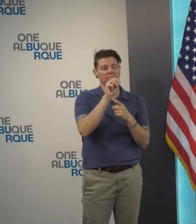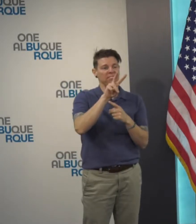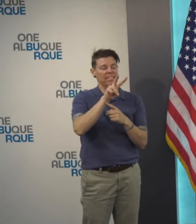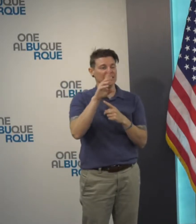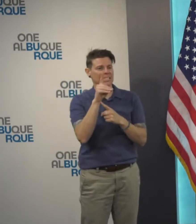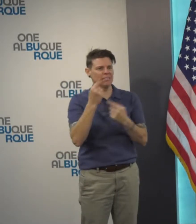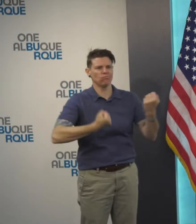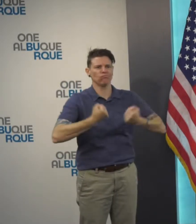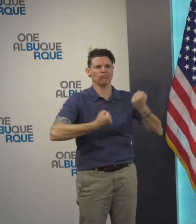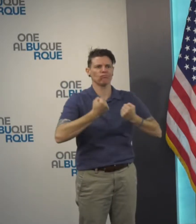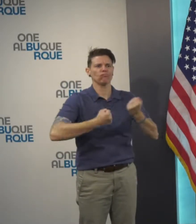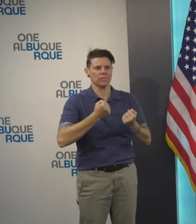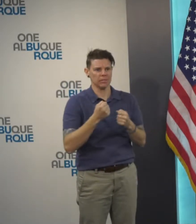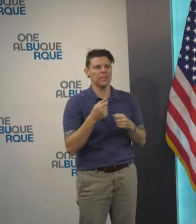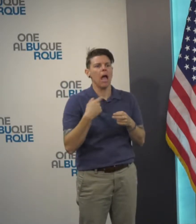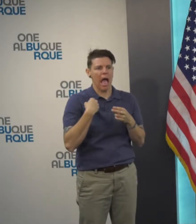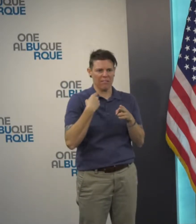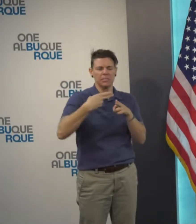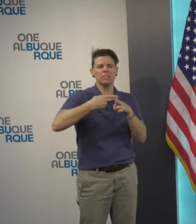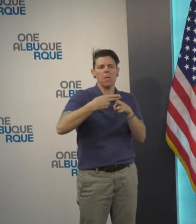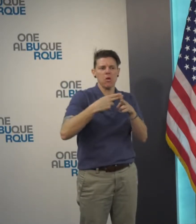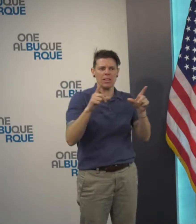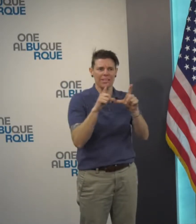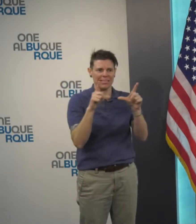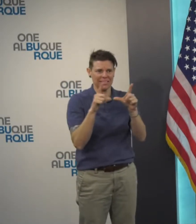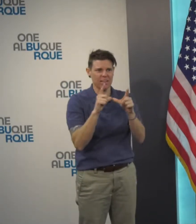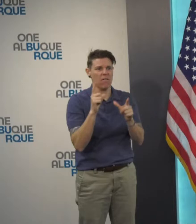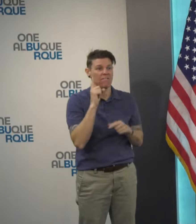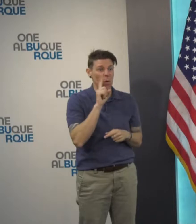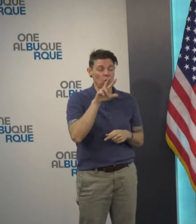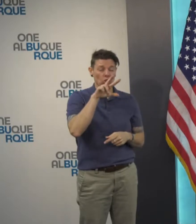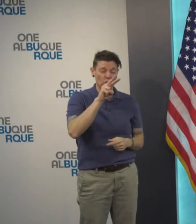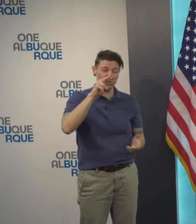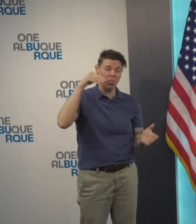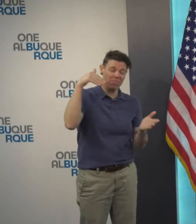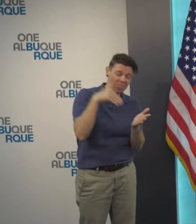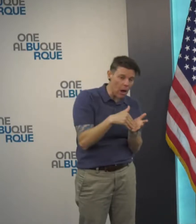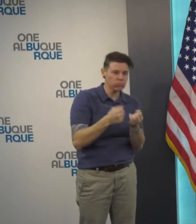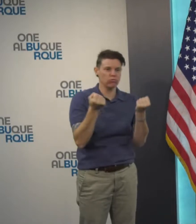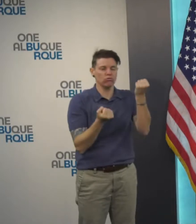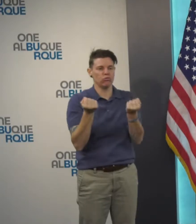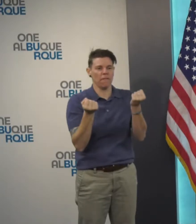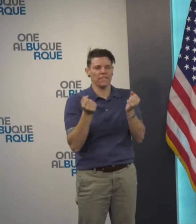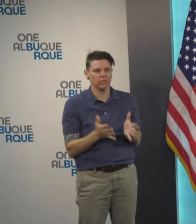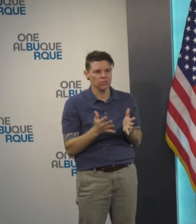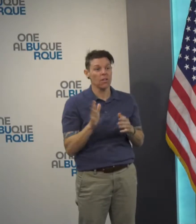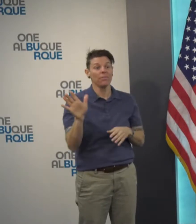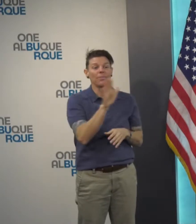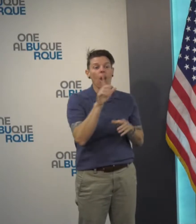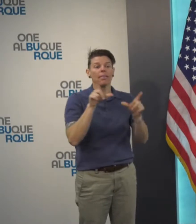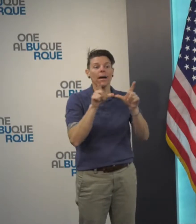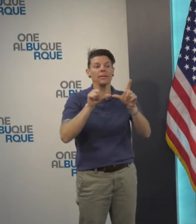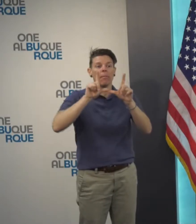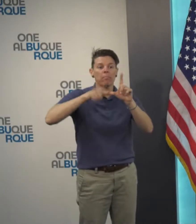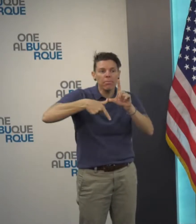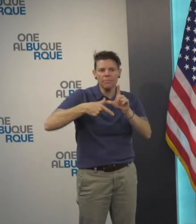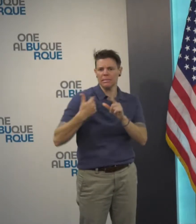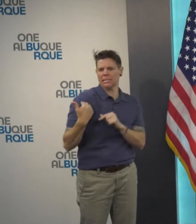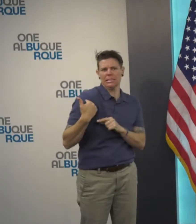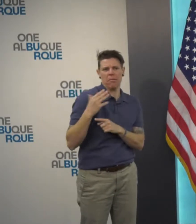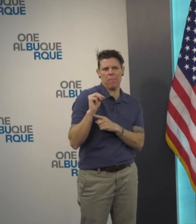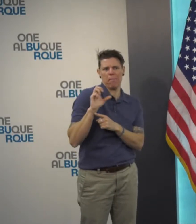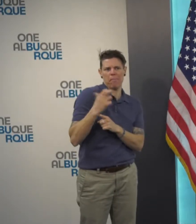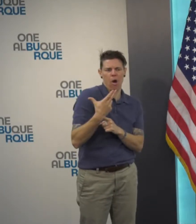for 32,000 plus drivers whose license have either expired since March 11 or will expire before